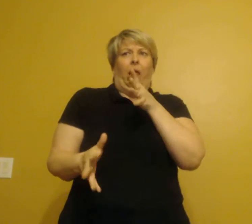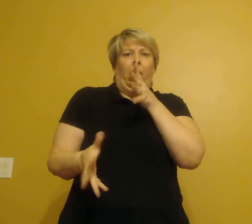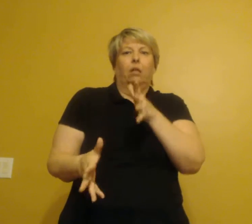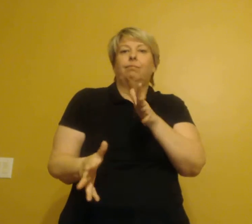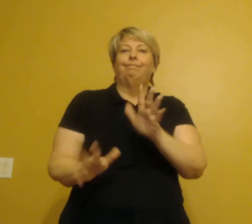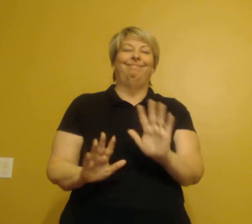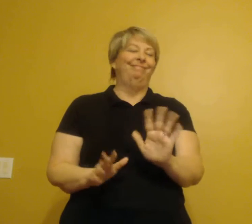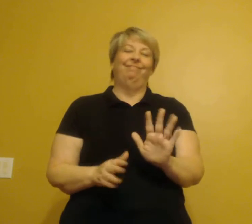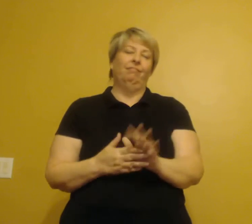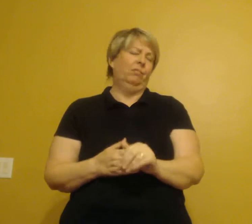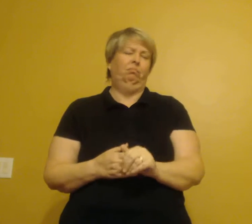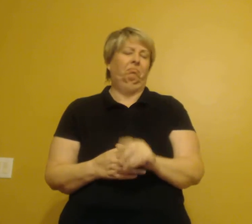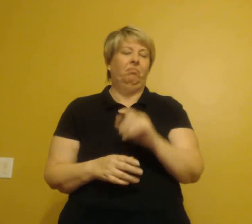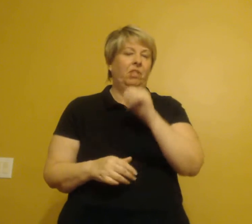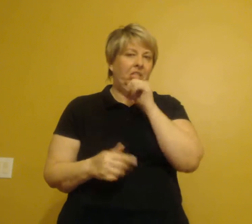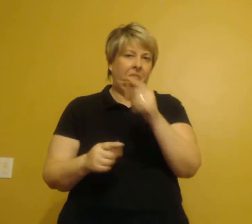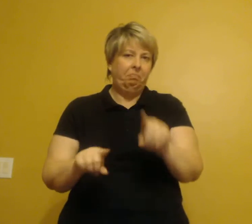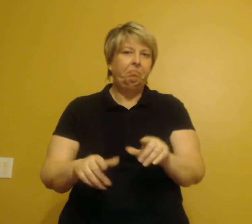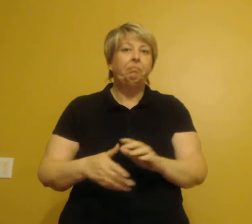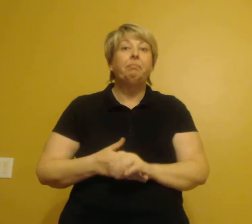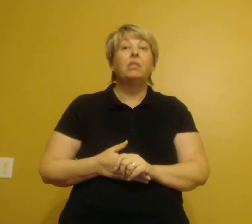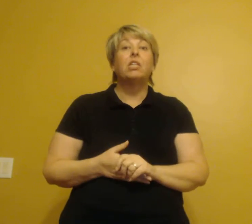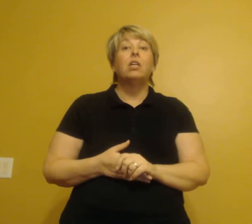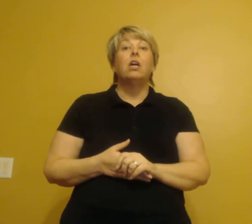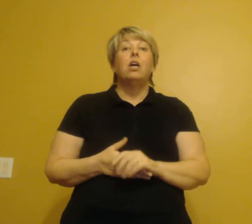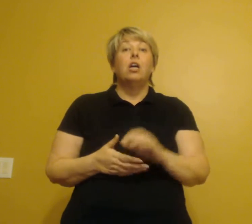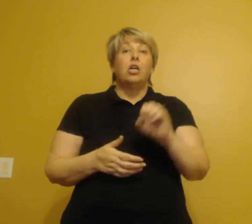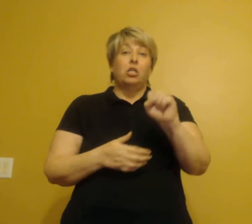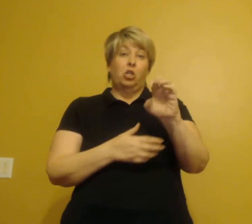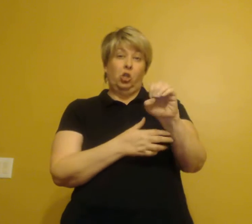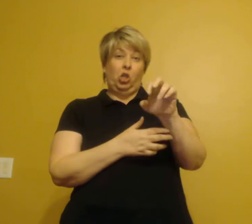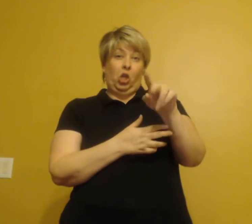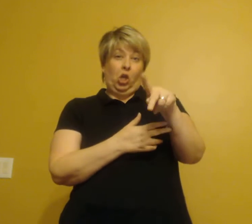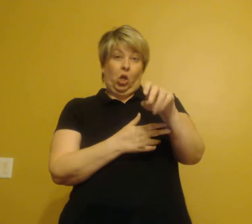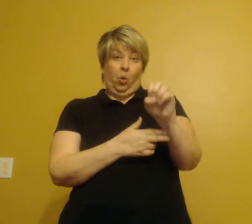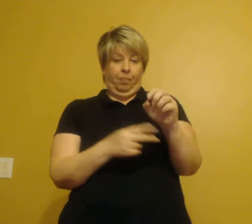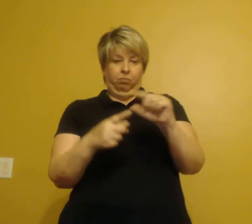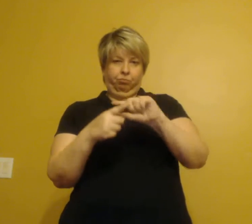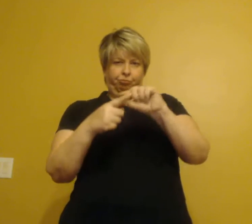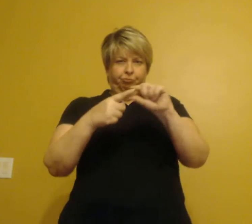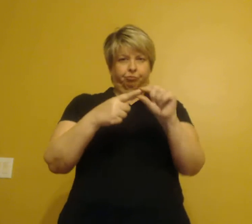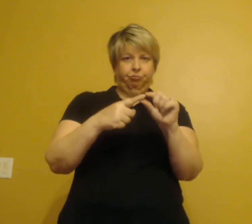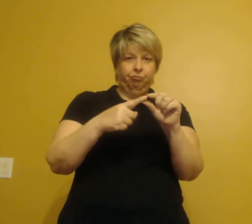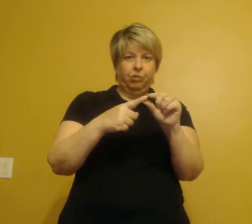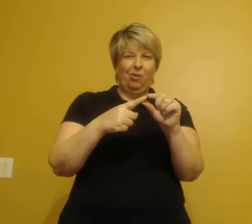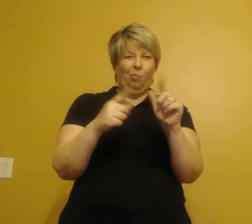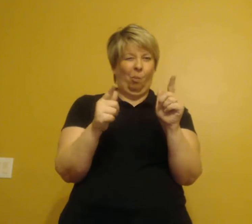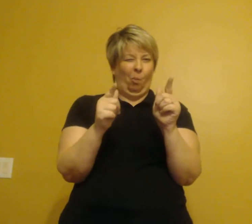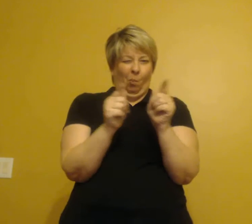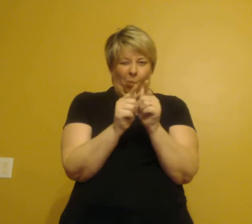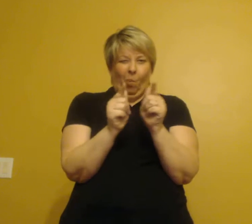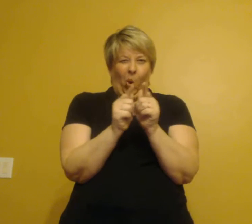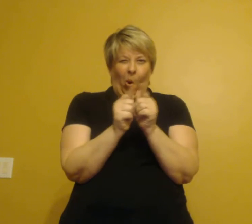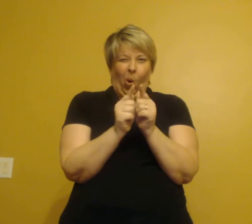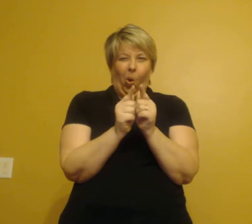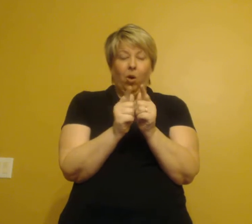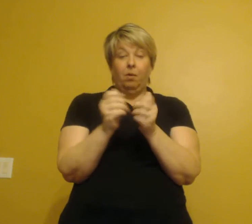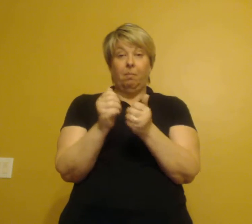is actually very unusual. The scope the doctor uses is this small. It's smaller than most food you swallow.